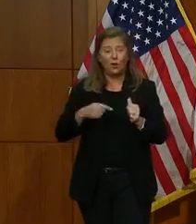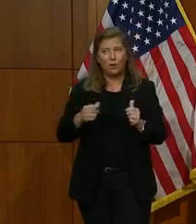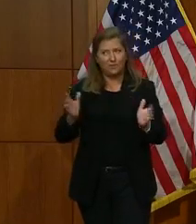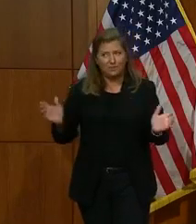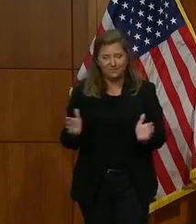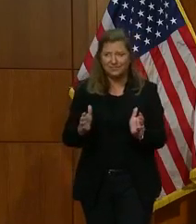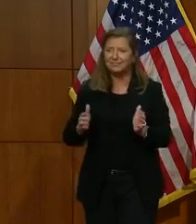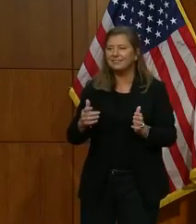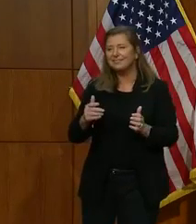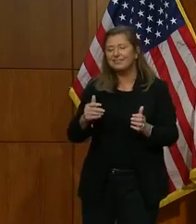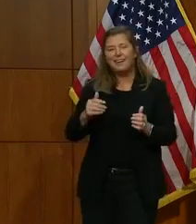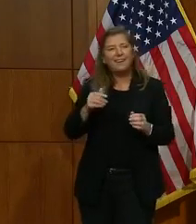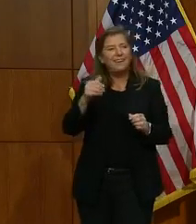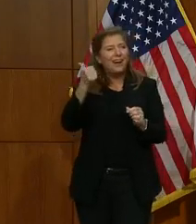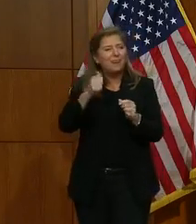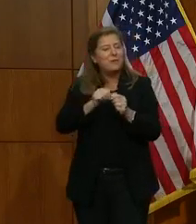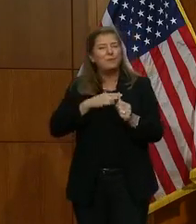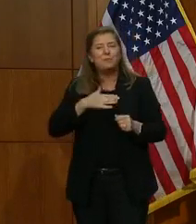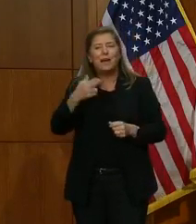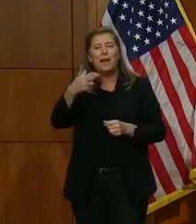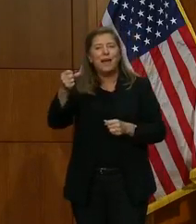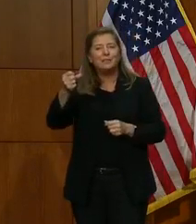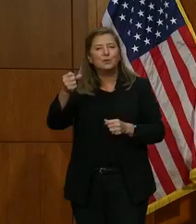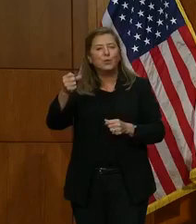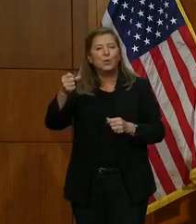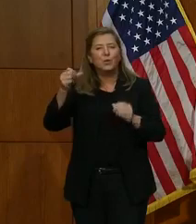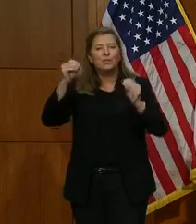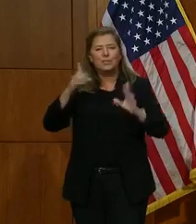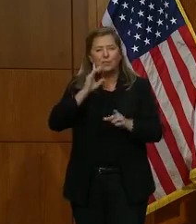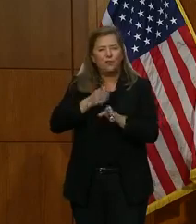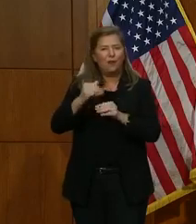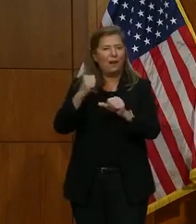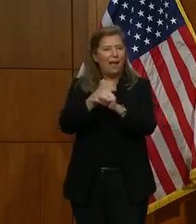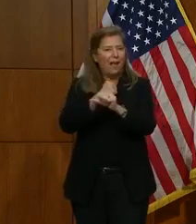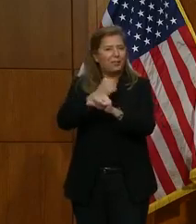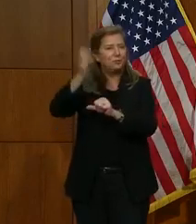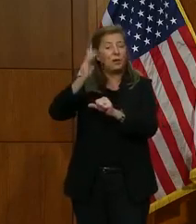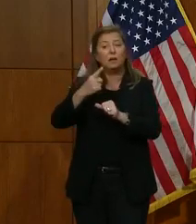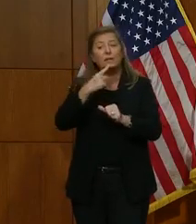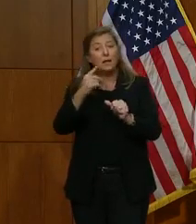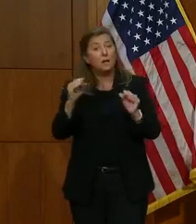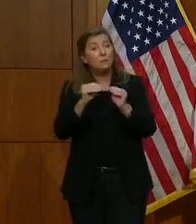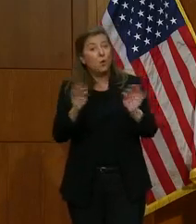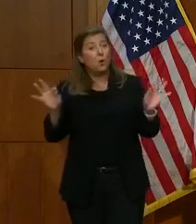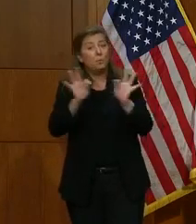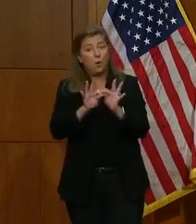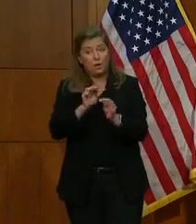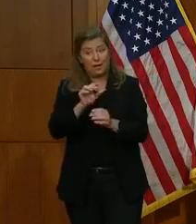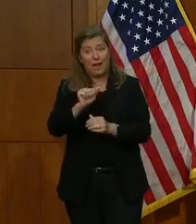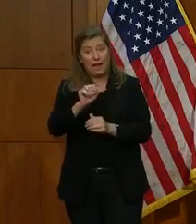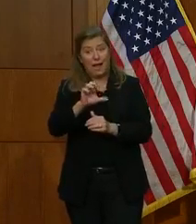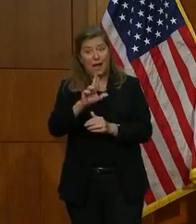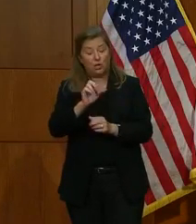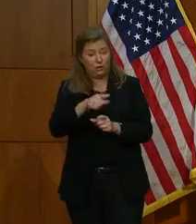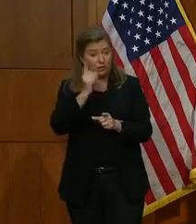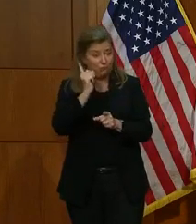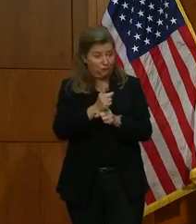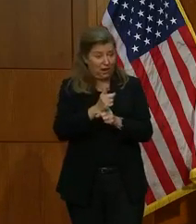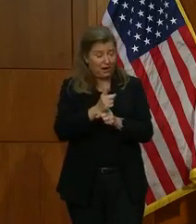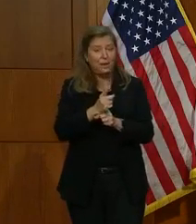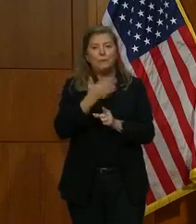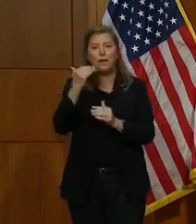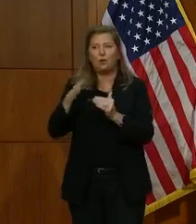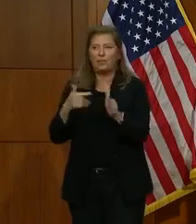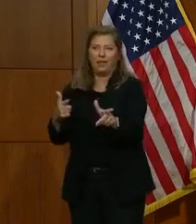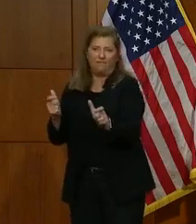referring to my high school algebra teacher who said it's more important that you get it accurate and right than you get it